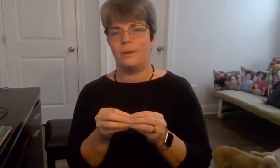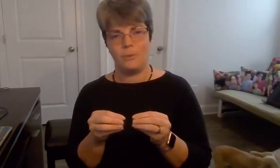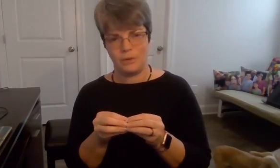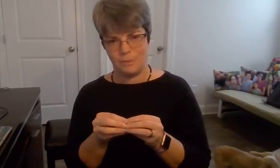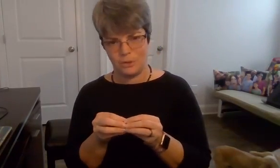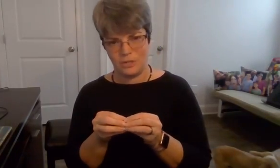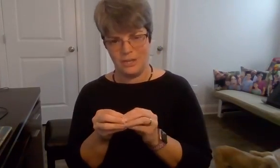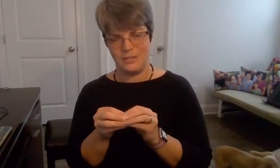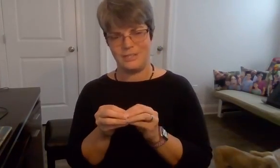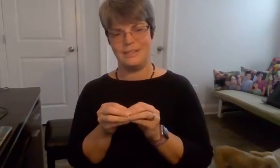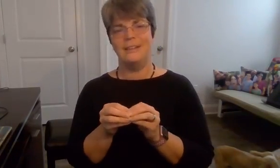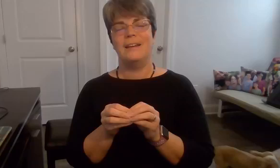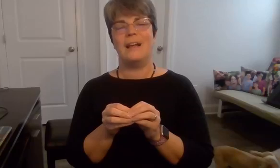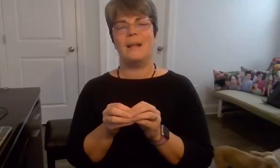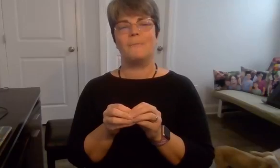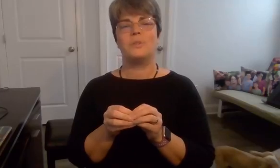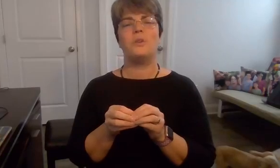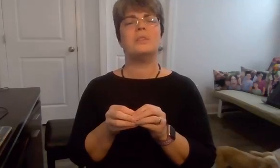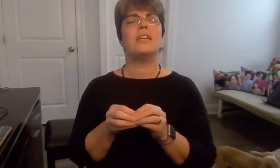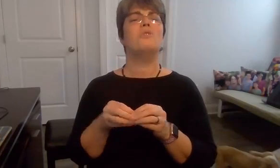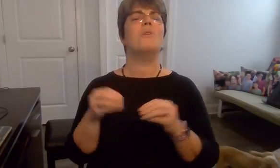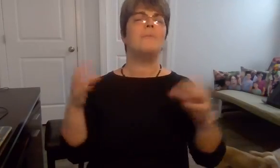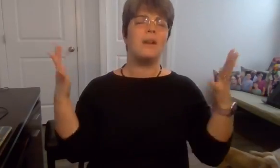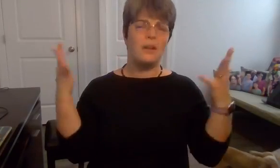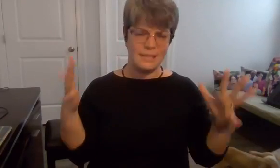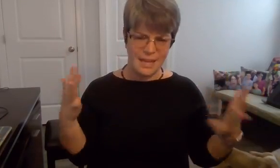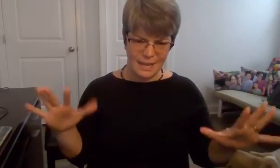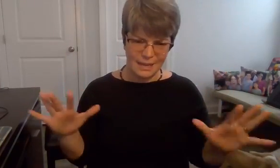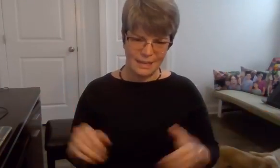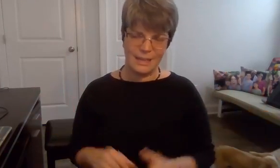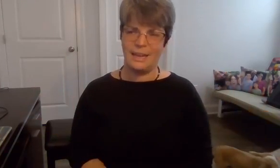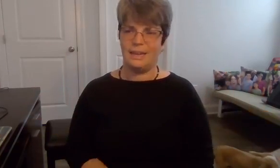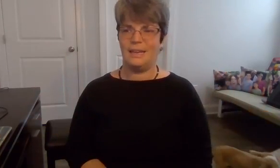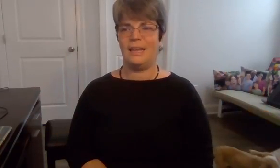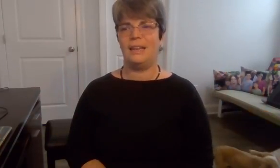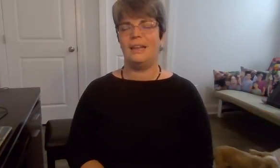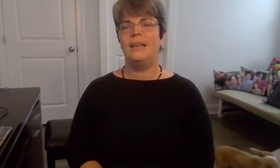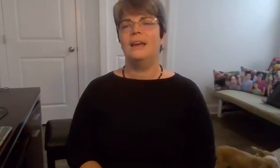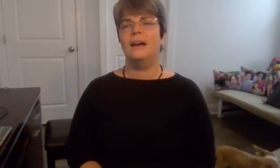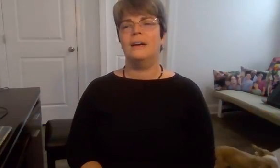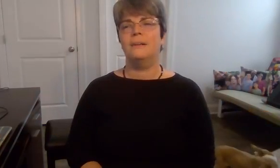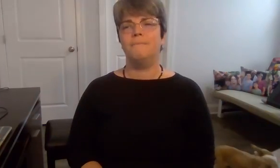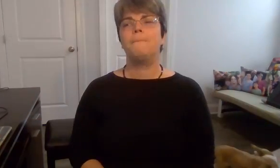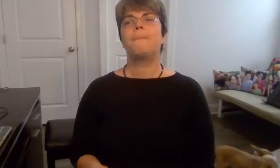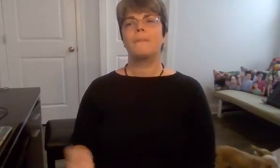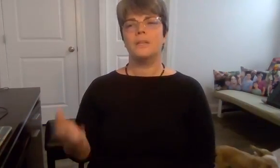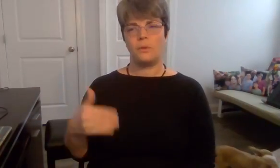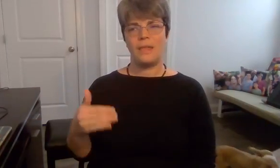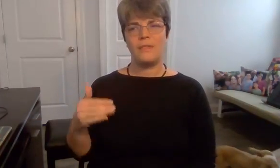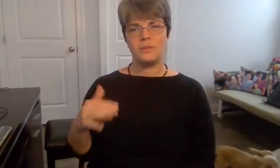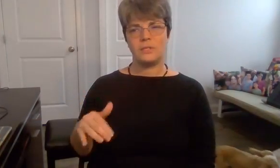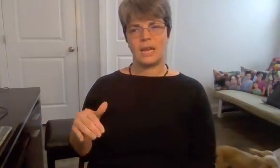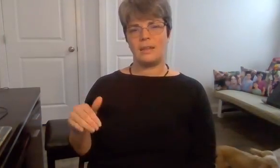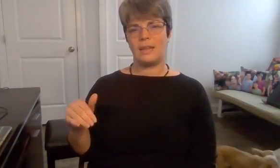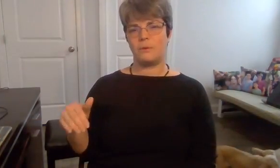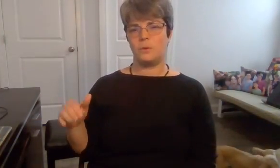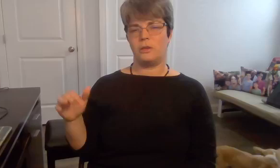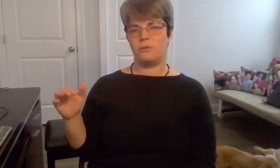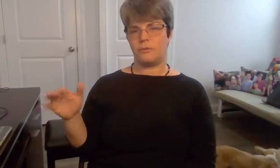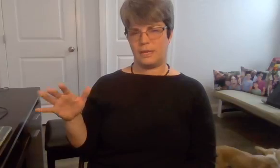want more diaper changes. So you say, you want to be all done. I get it. So then their sign language will increase,